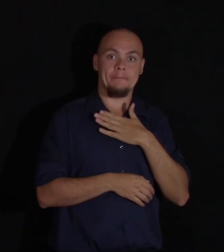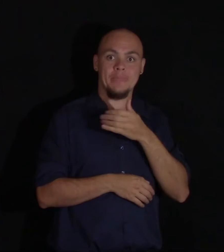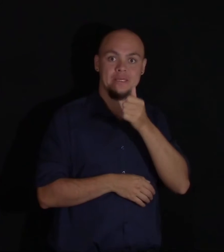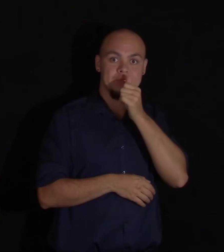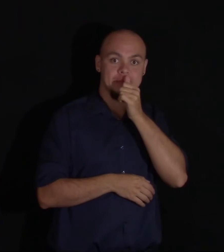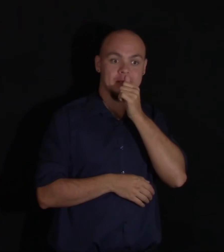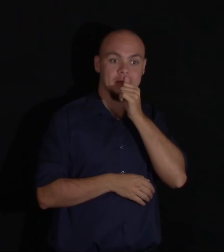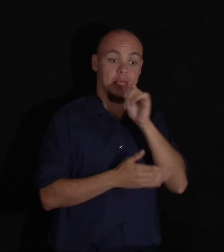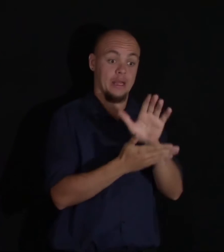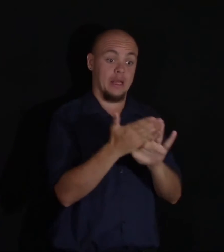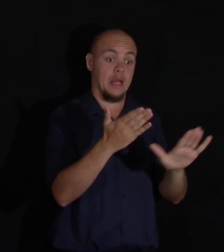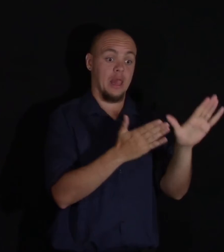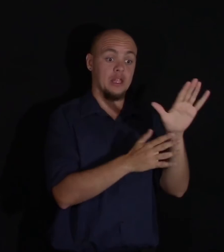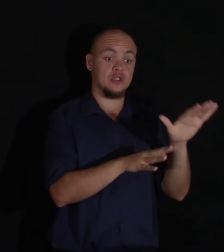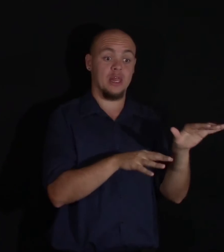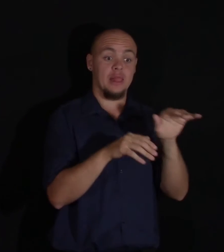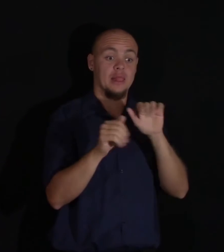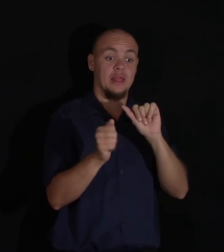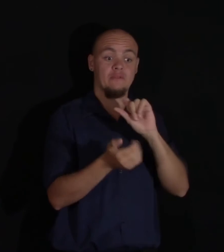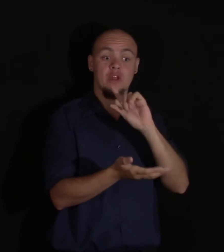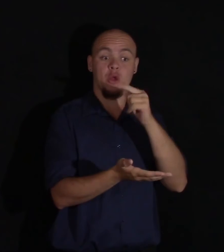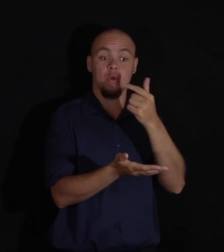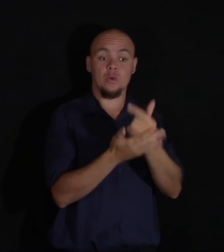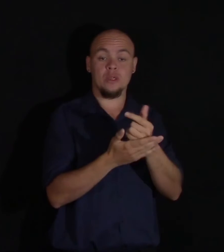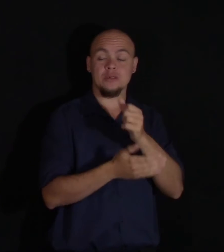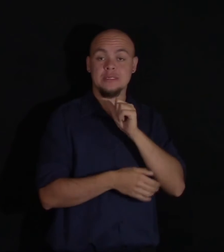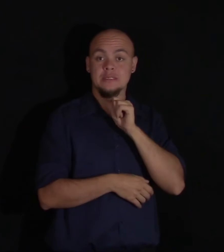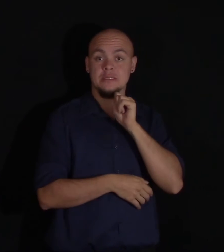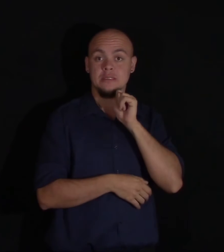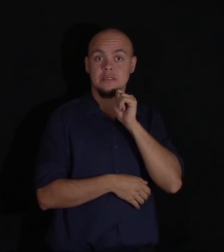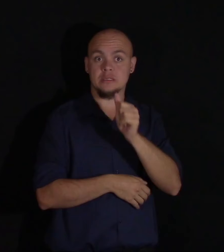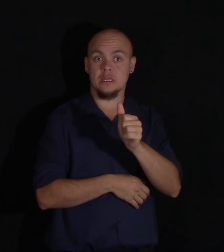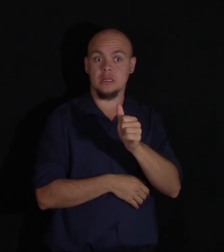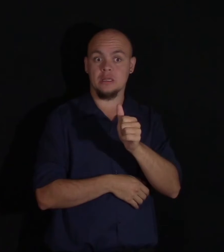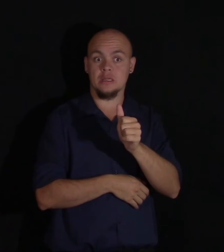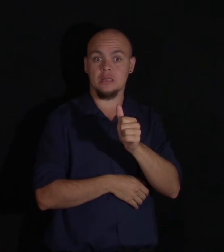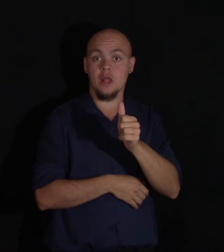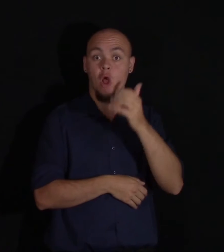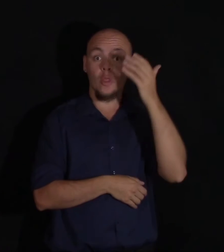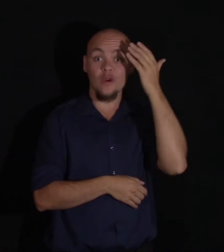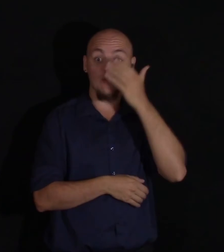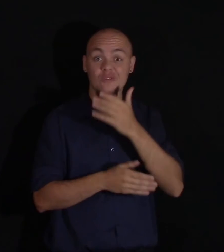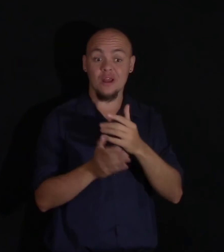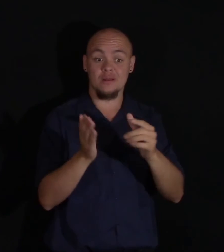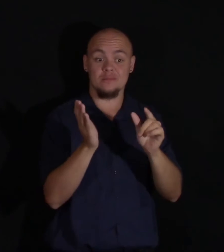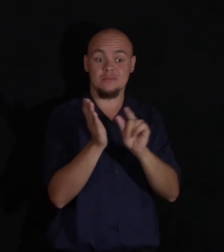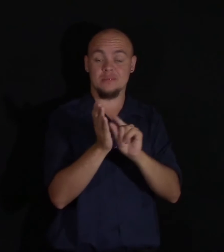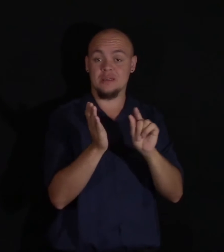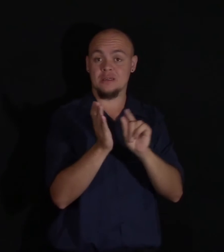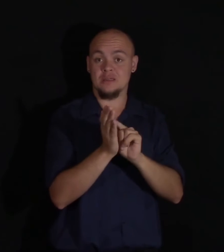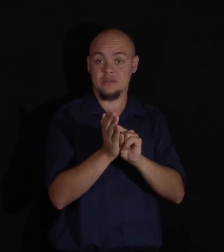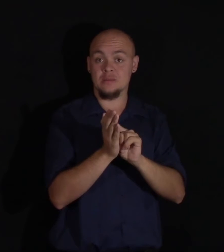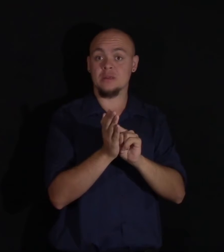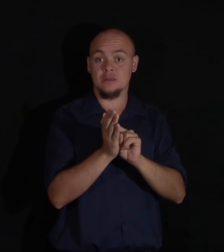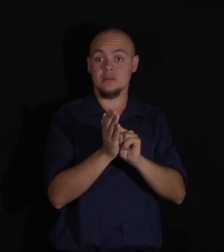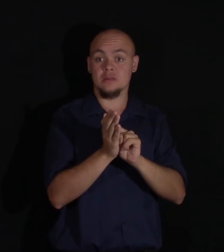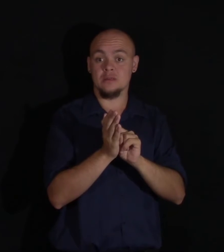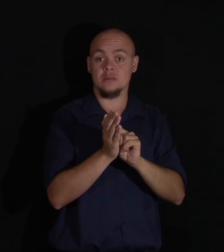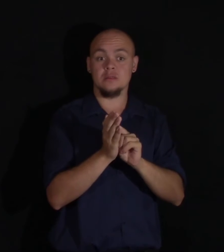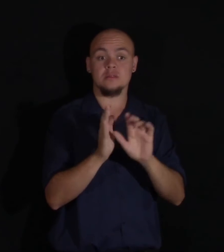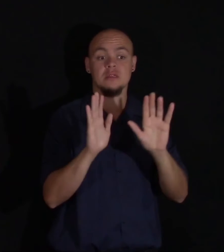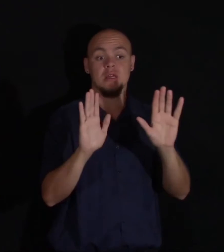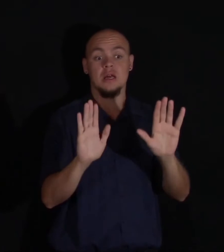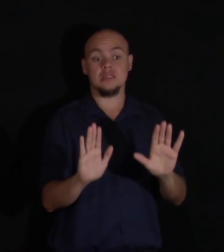left college without graduating. This was on the front page of the Sunday edition. So all I